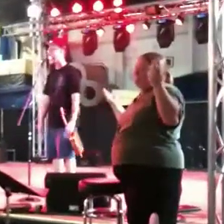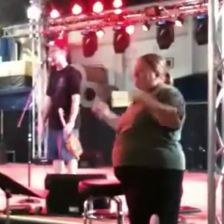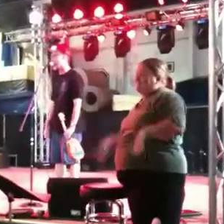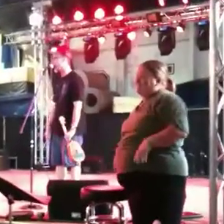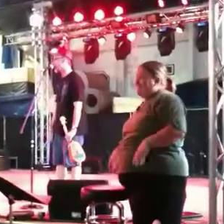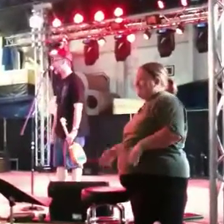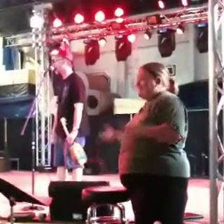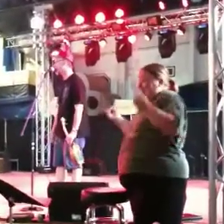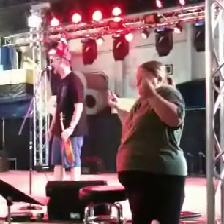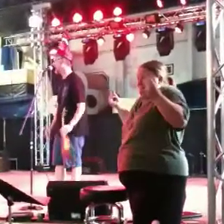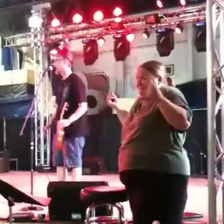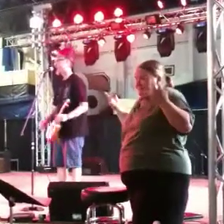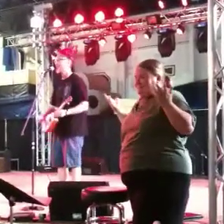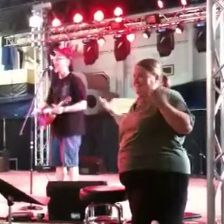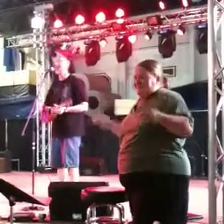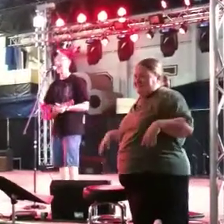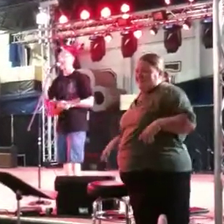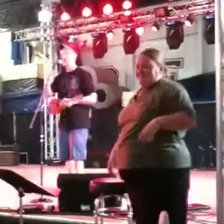Now what do I do?